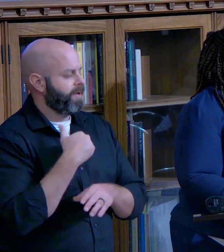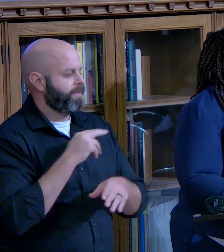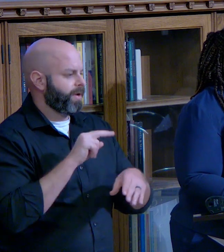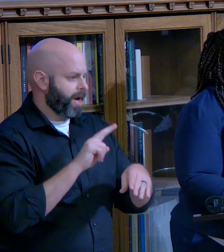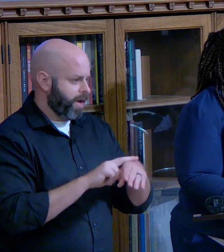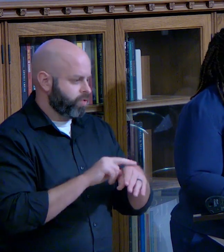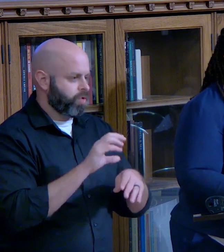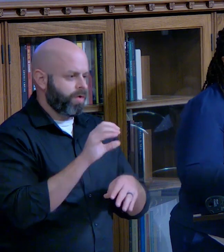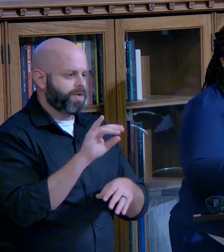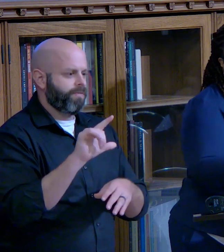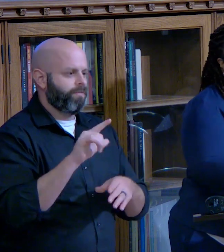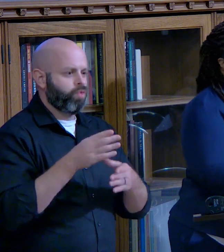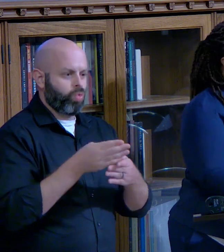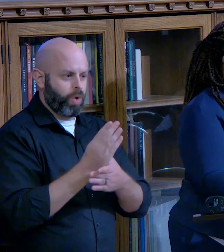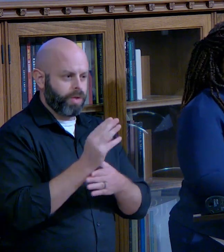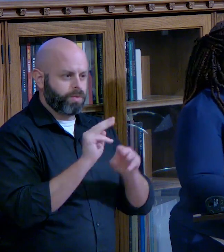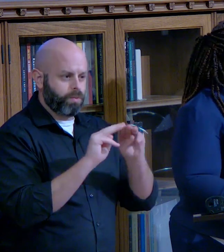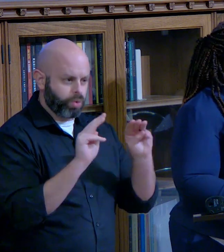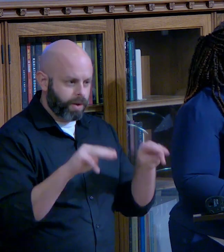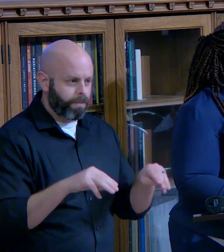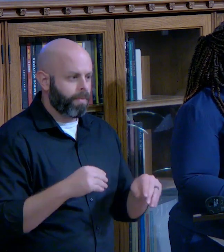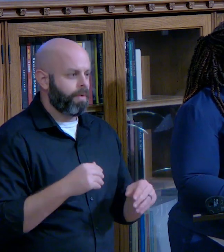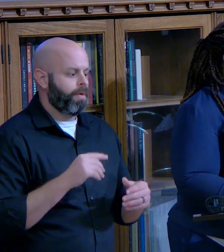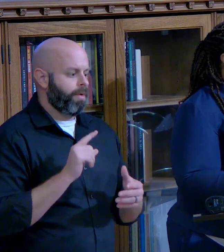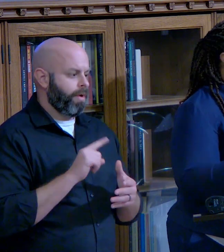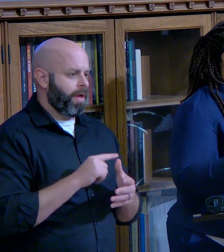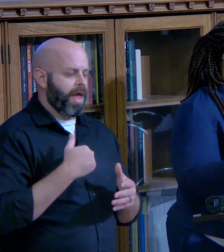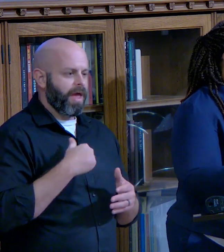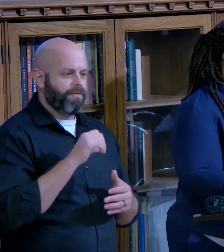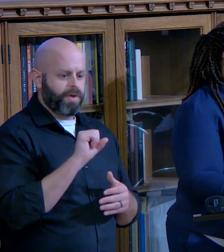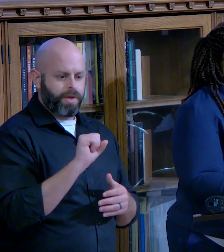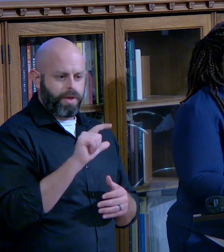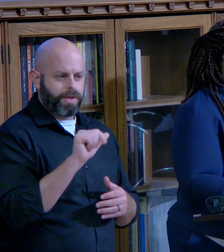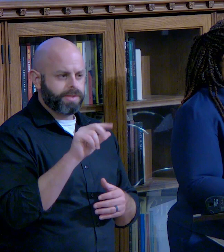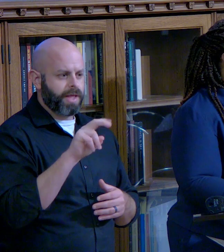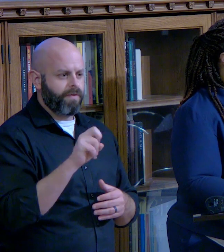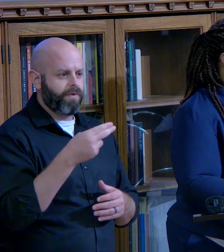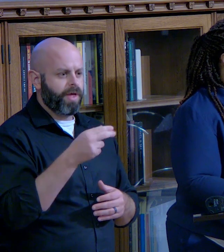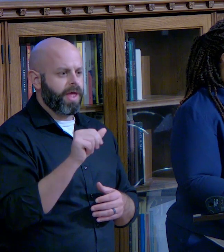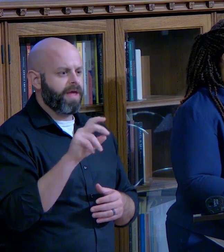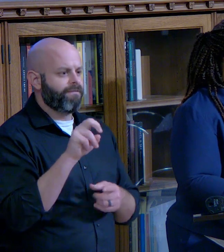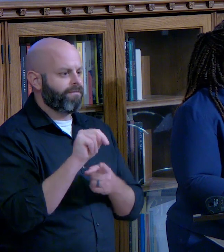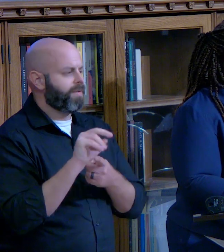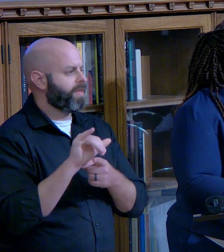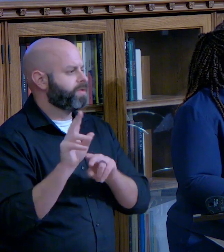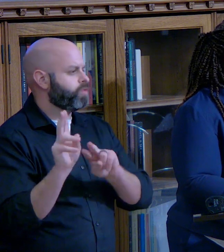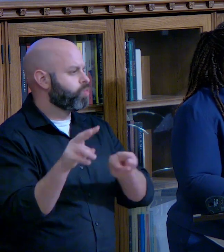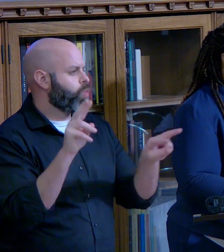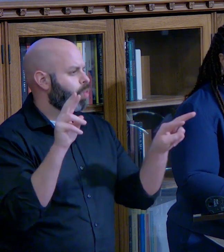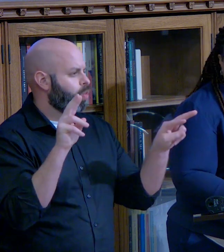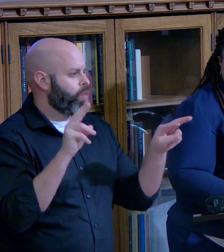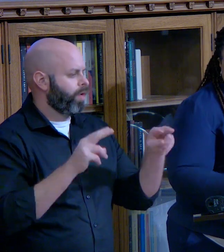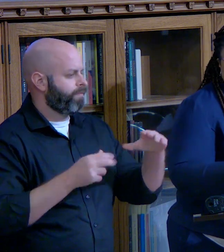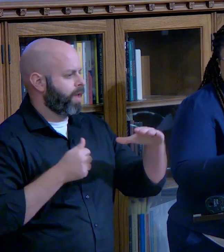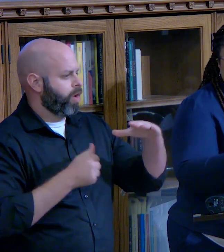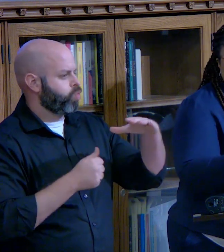Rights Museum we have Slave Haven which is a tour of the Underground Railroad